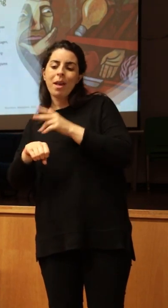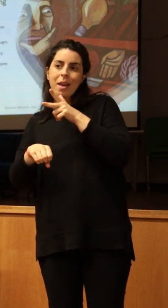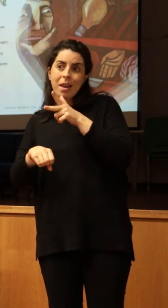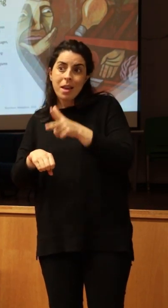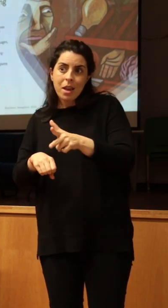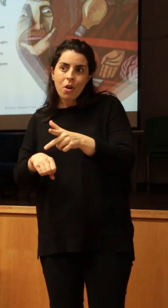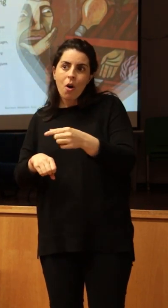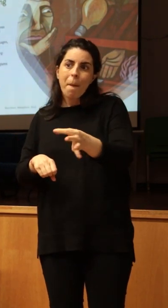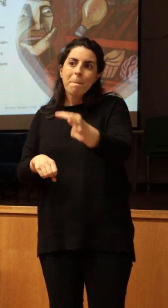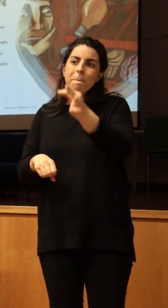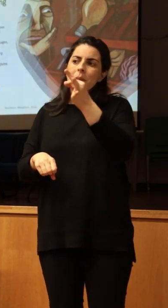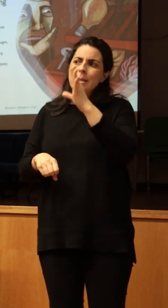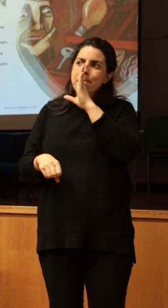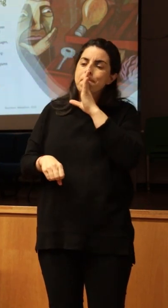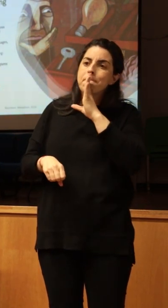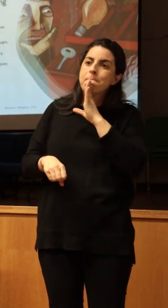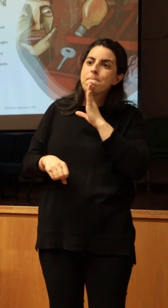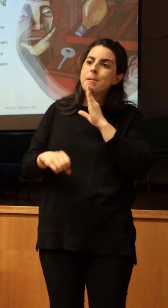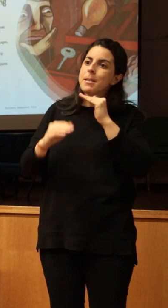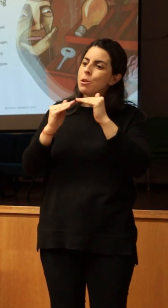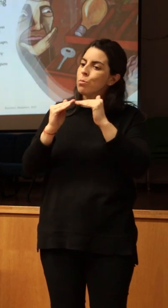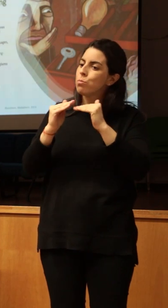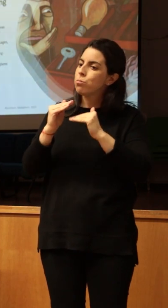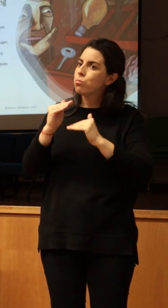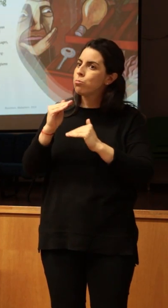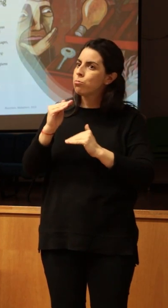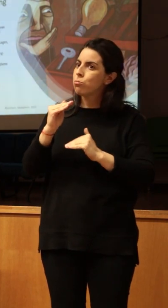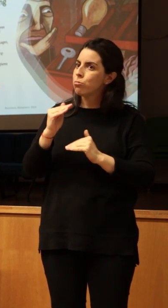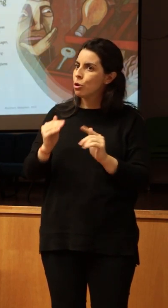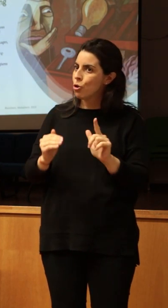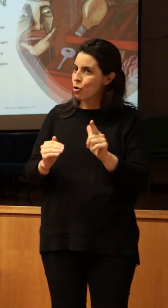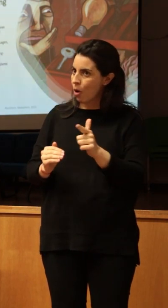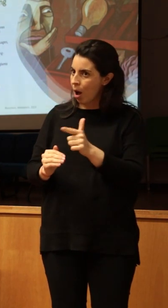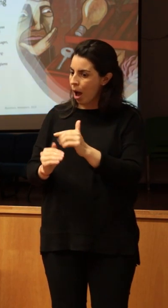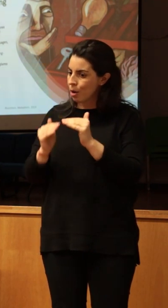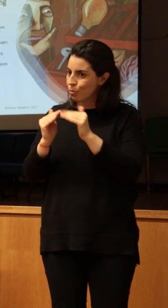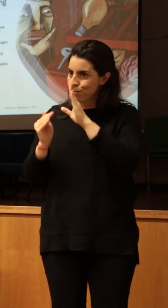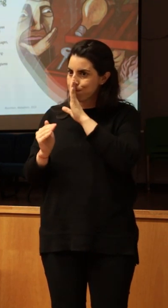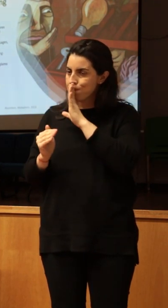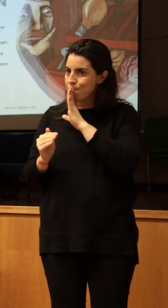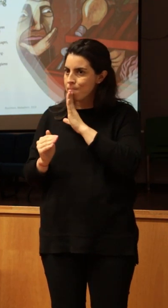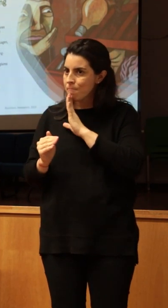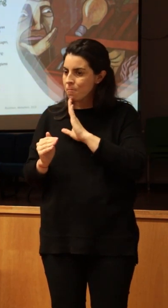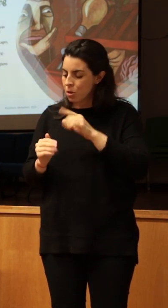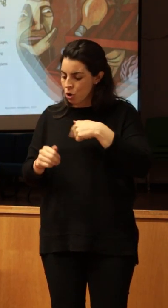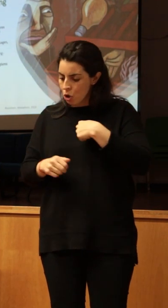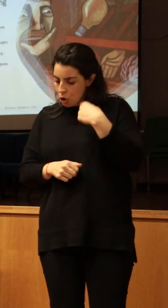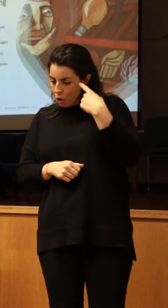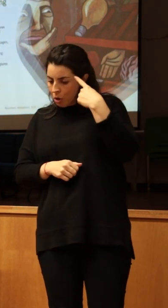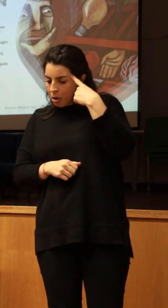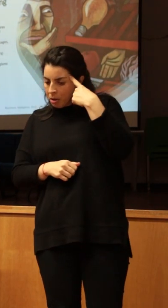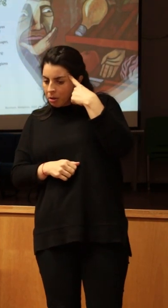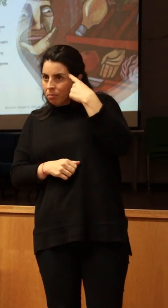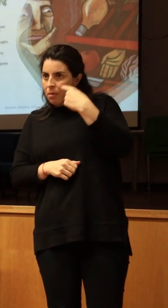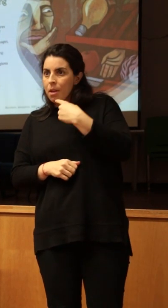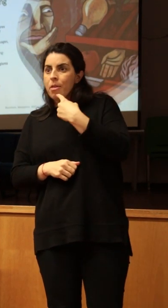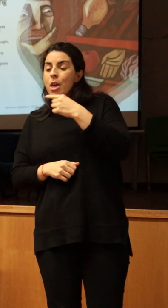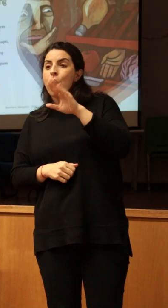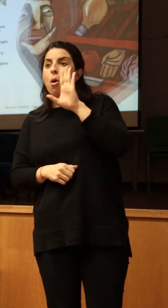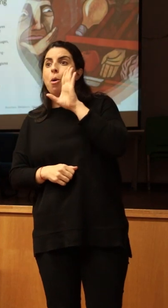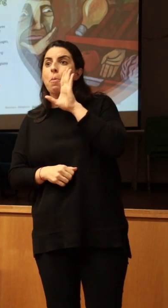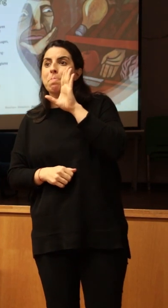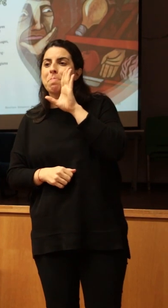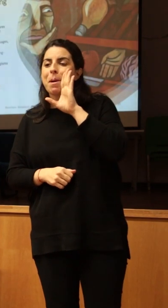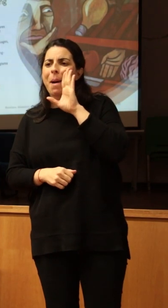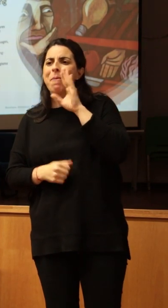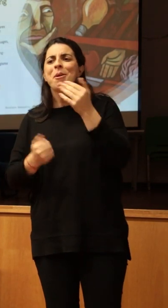simplify that, but just as an example, I would say, well, how fast do you run? Y uno podría decirle a esa madre, bueno, ¿y qué tan rápido